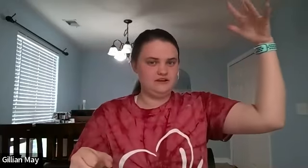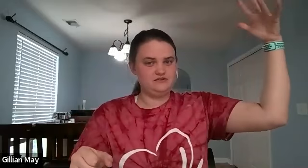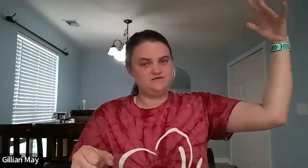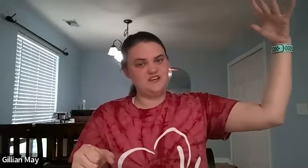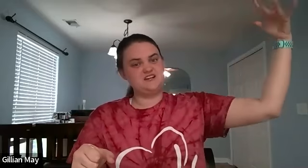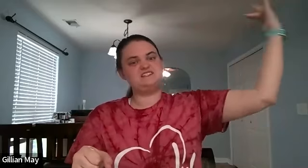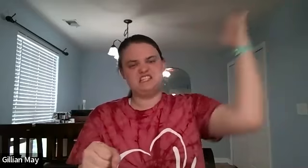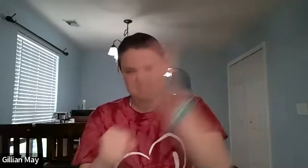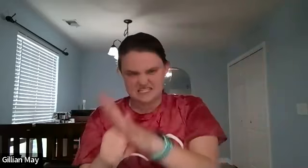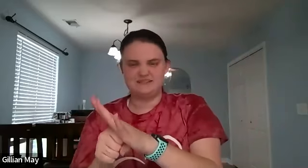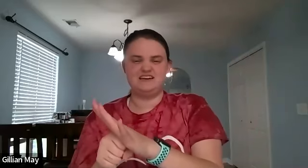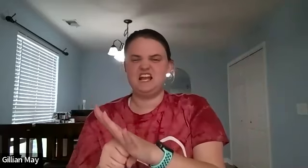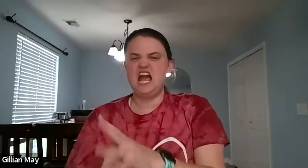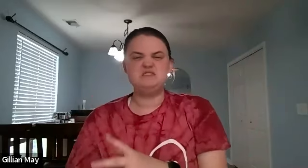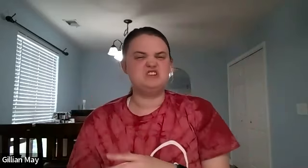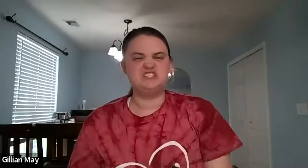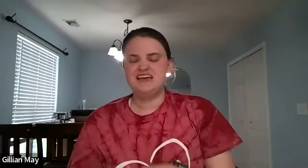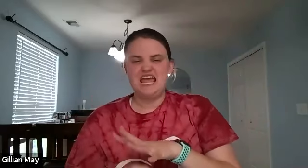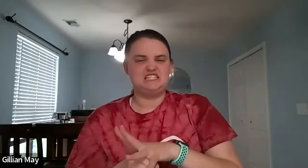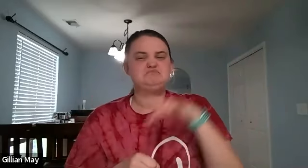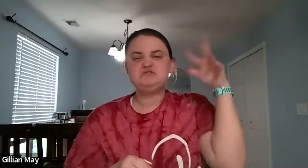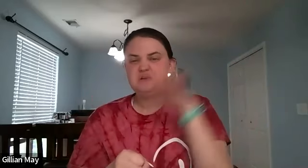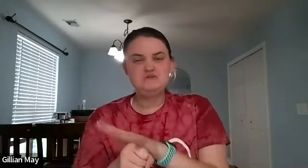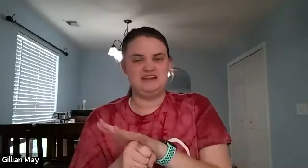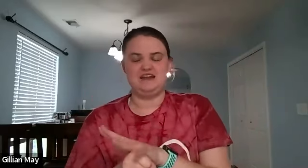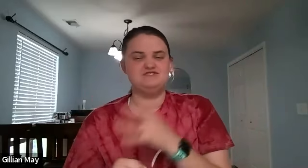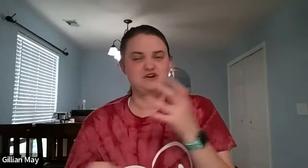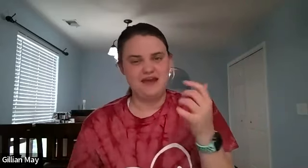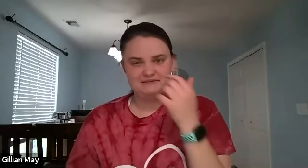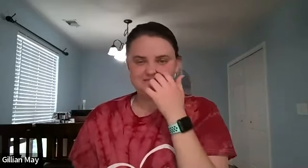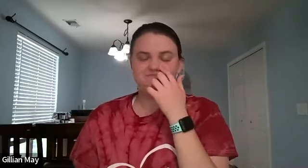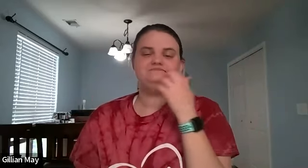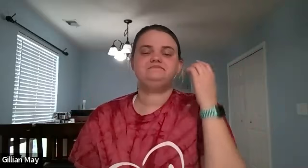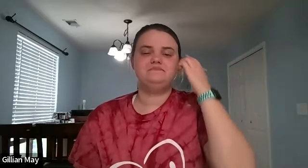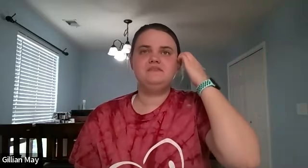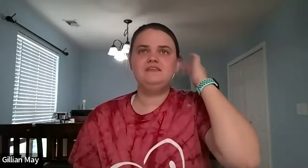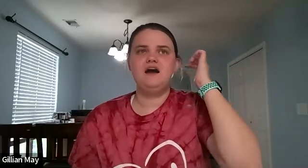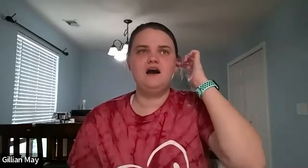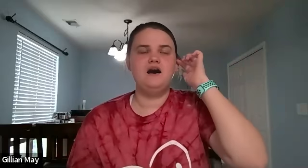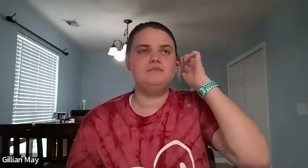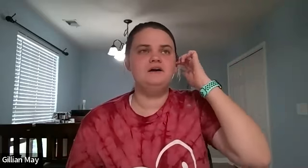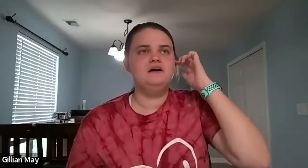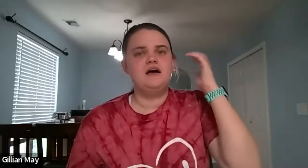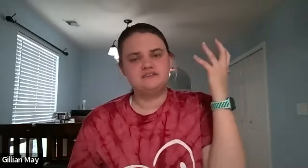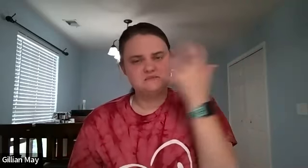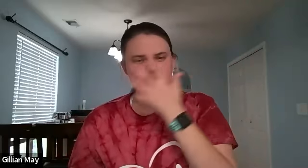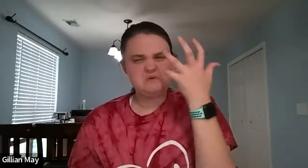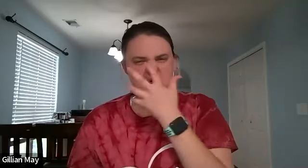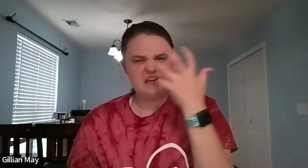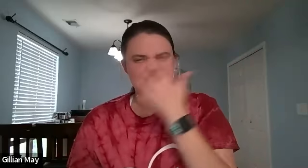those fingers and you slam it down. Like I am just exploding. I'm so mad. And then some people will go like